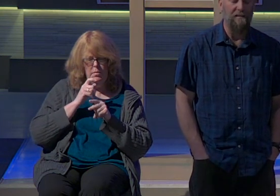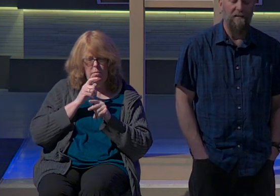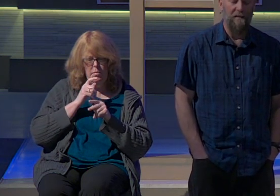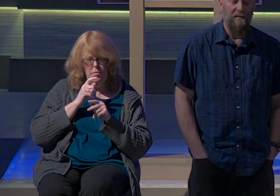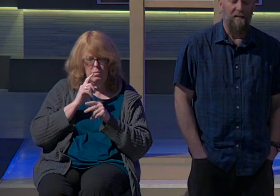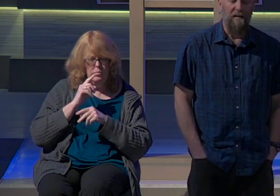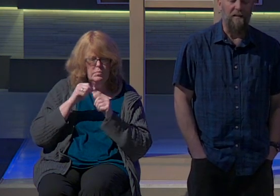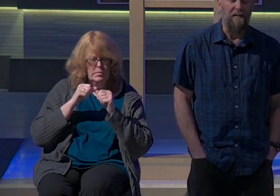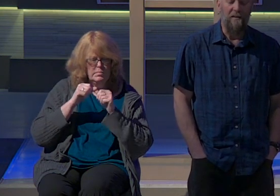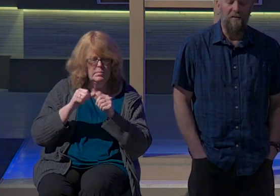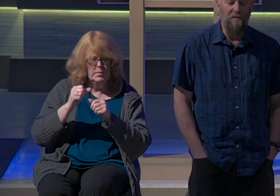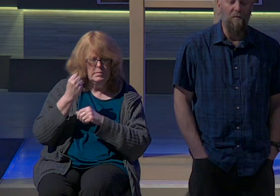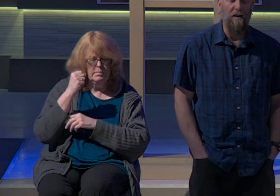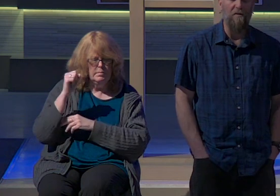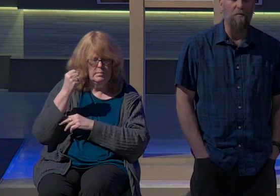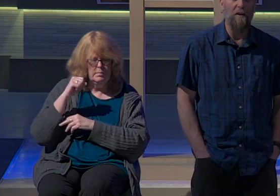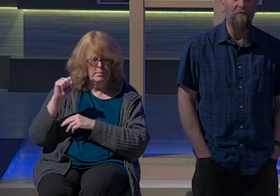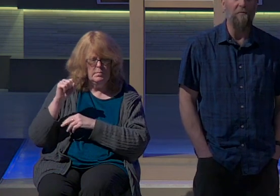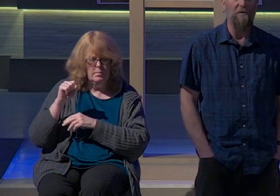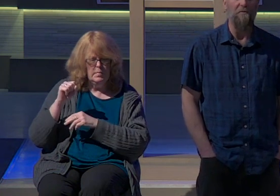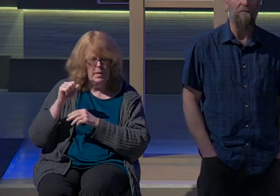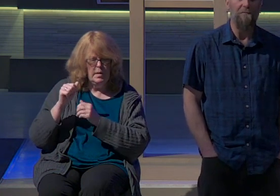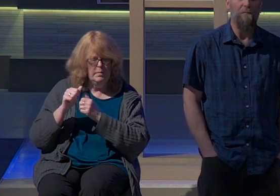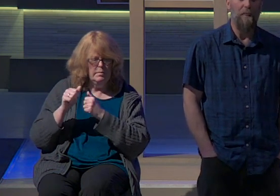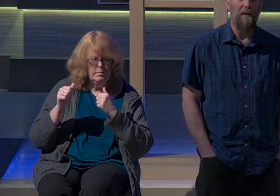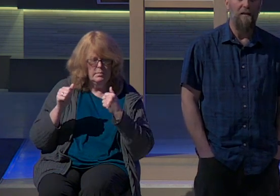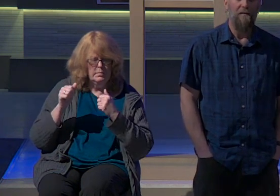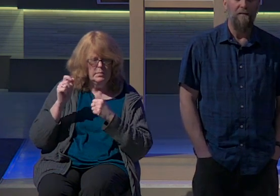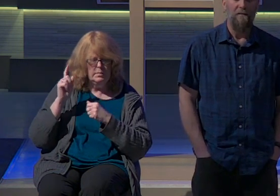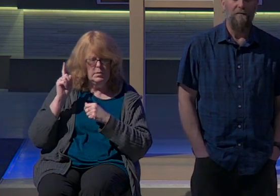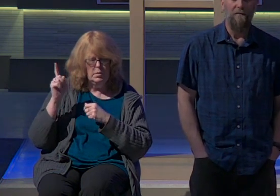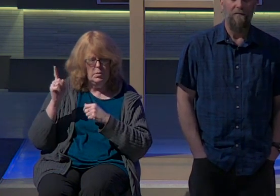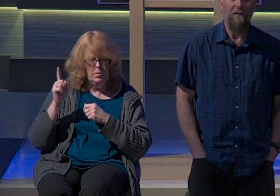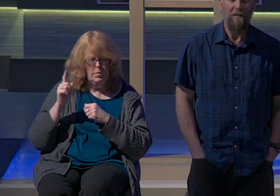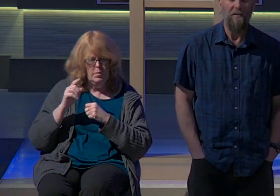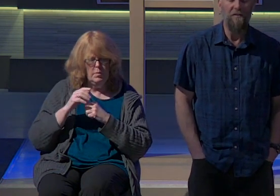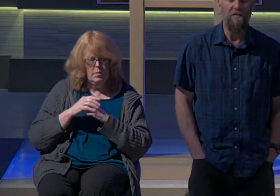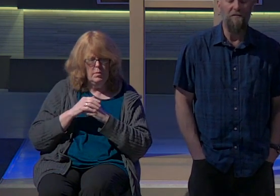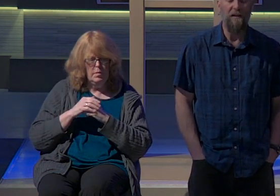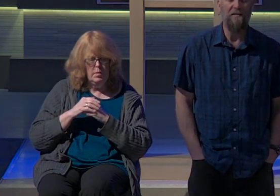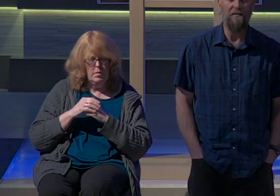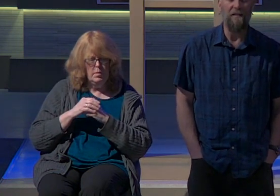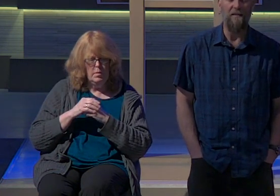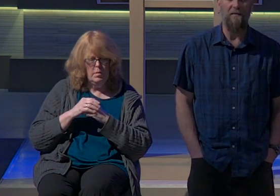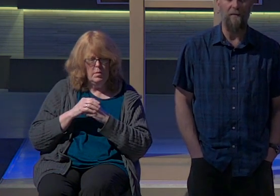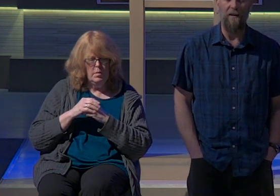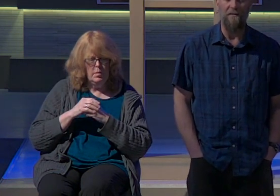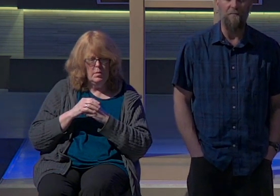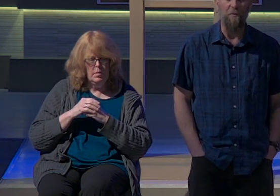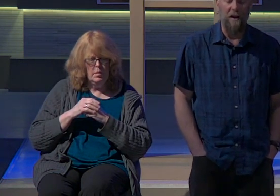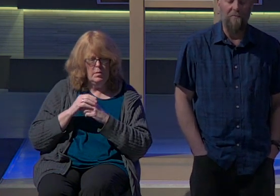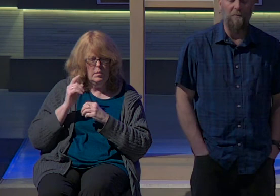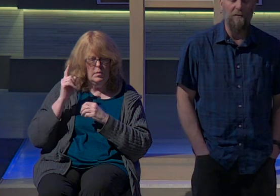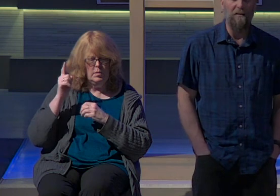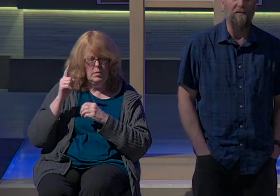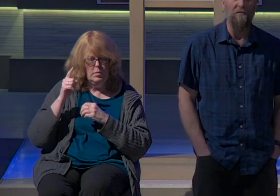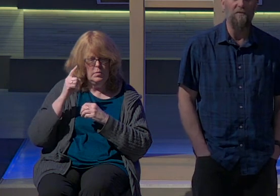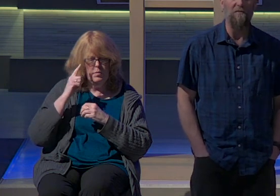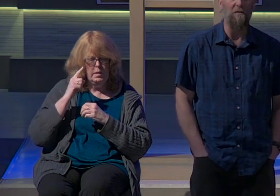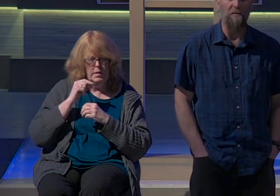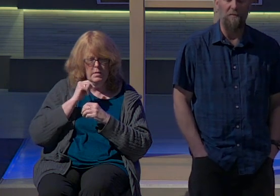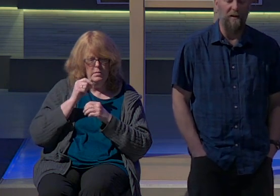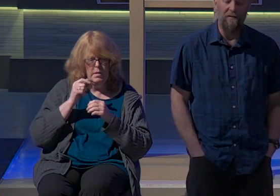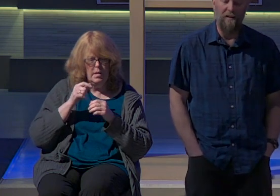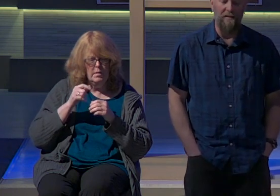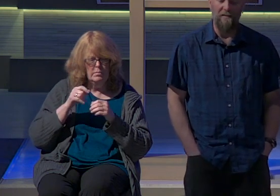defiance, continue to walk away from you, Father, that you do not see them as profitable and